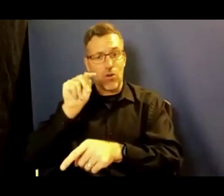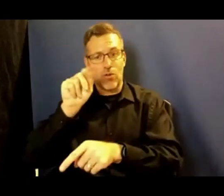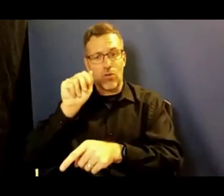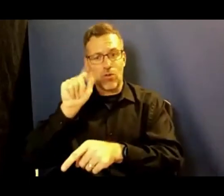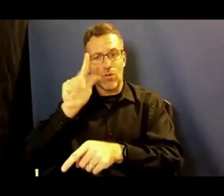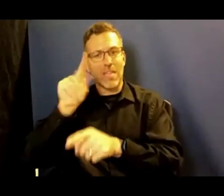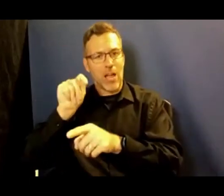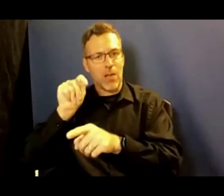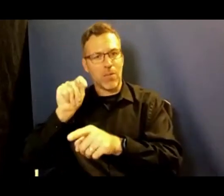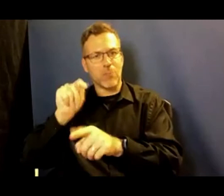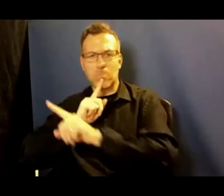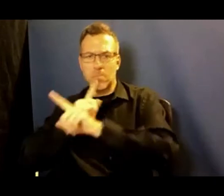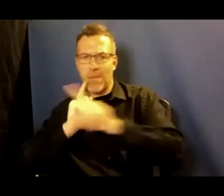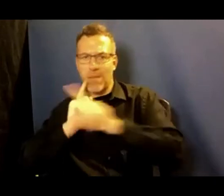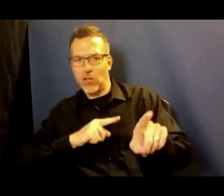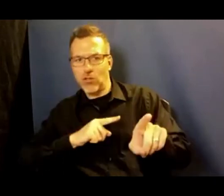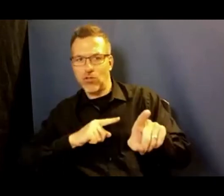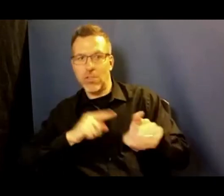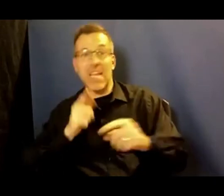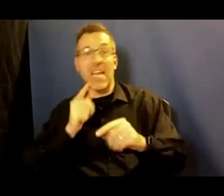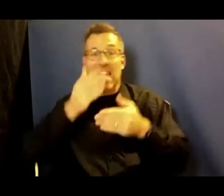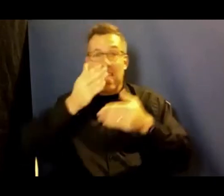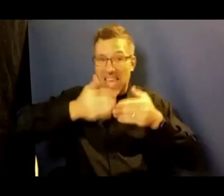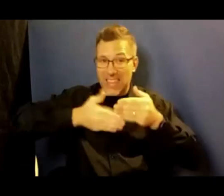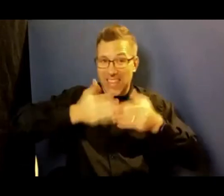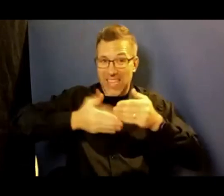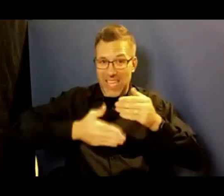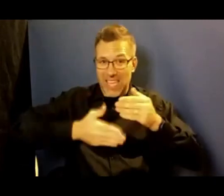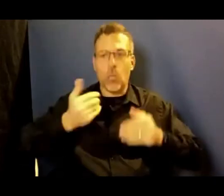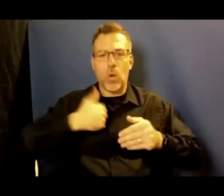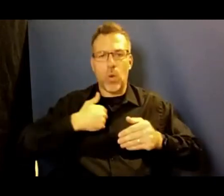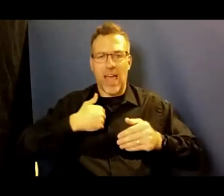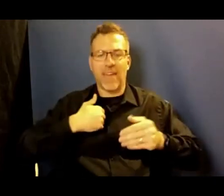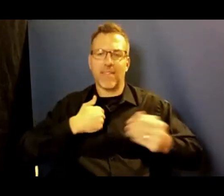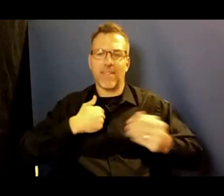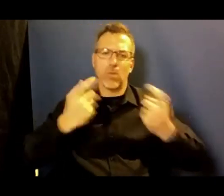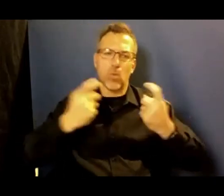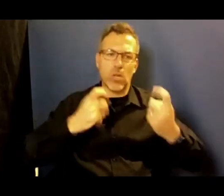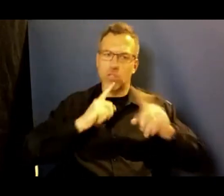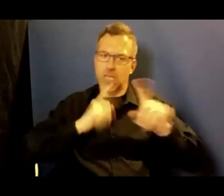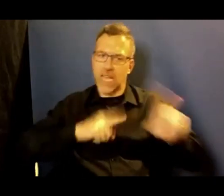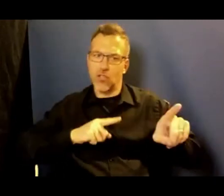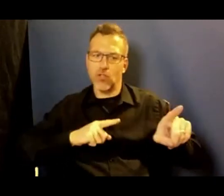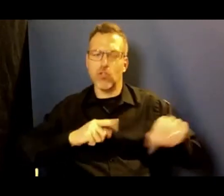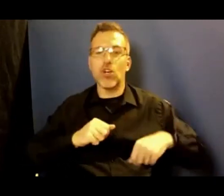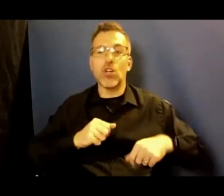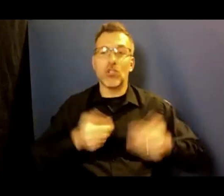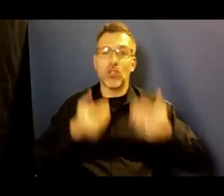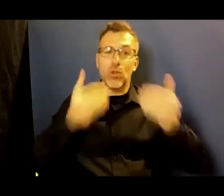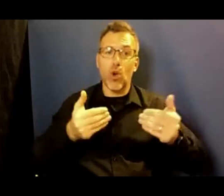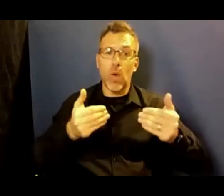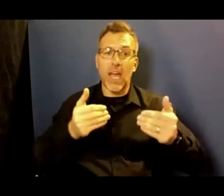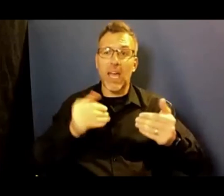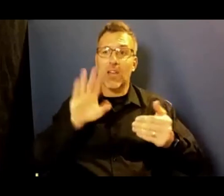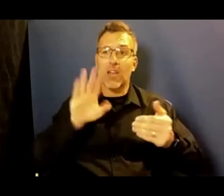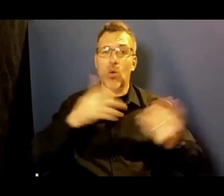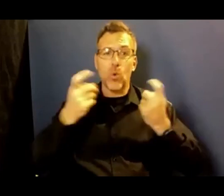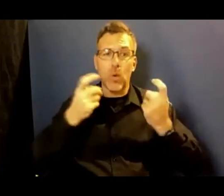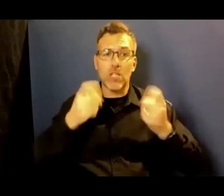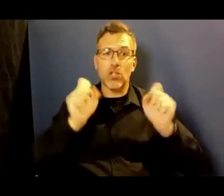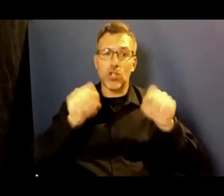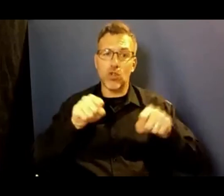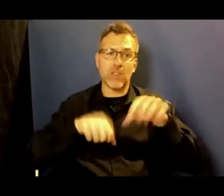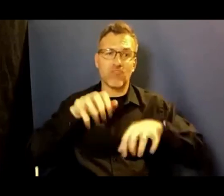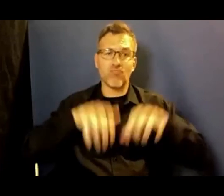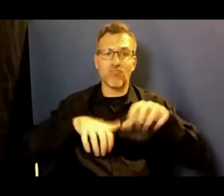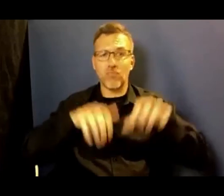period as well. So if we get to that point and you would like to ask a question, feel free to type it in the chat and we'll read it for you. If you're willing to